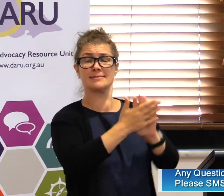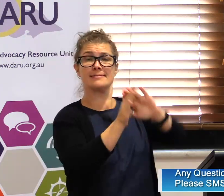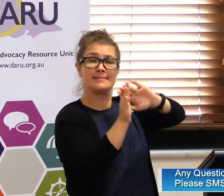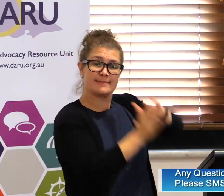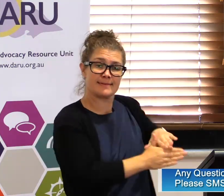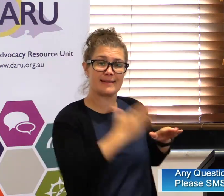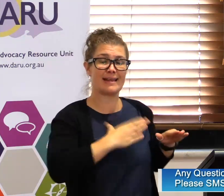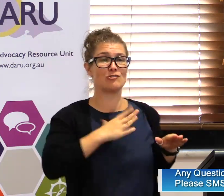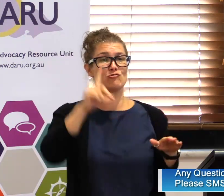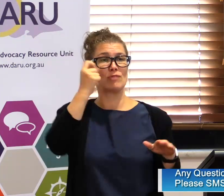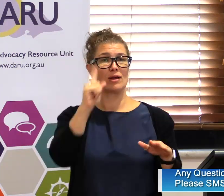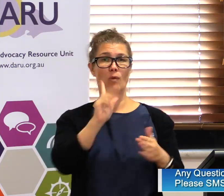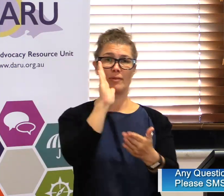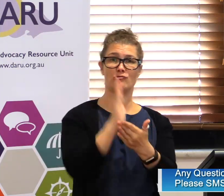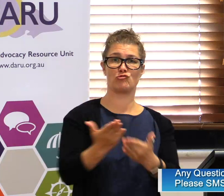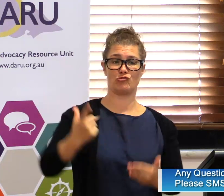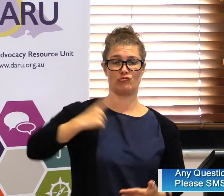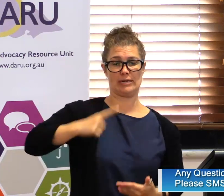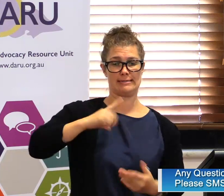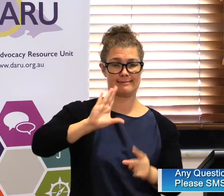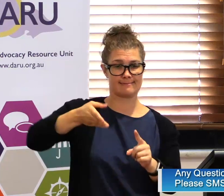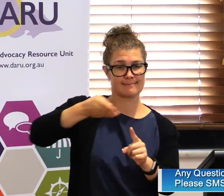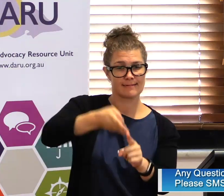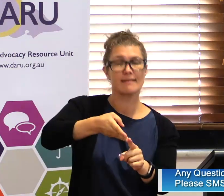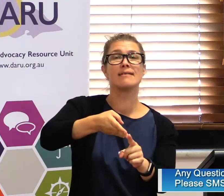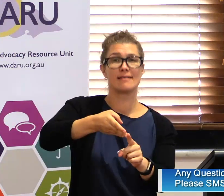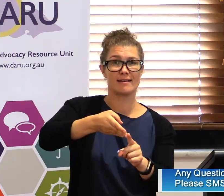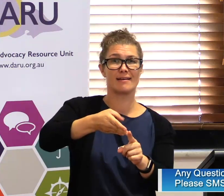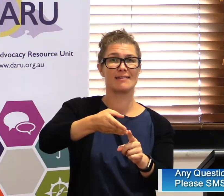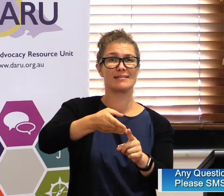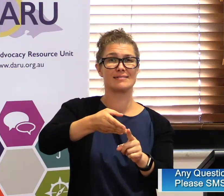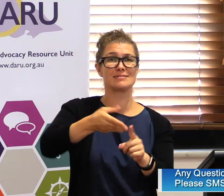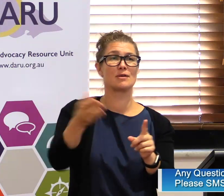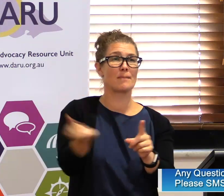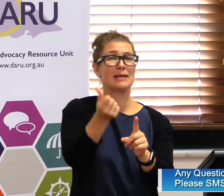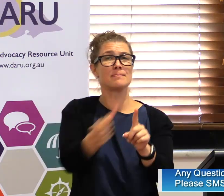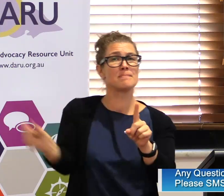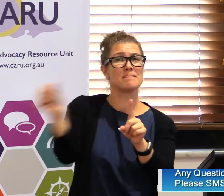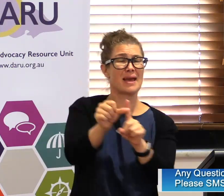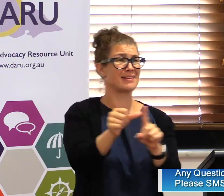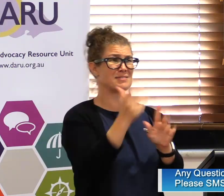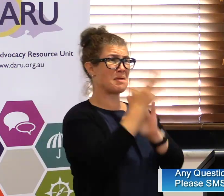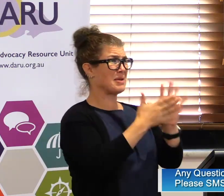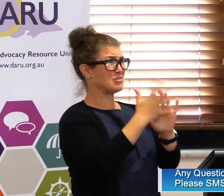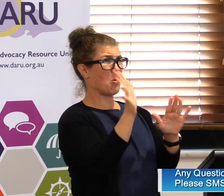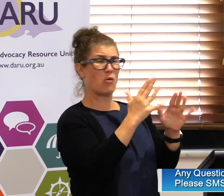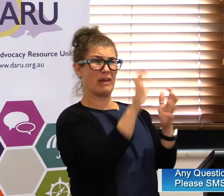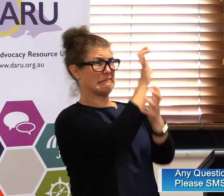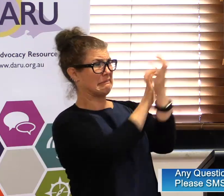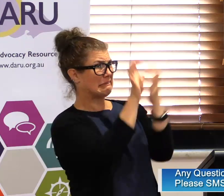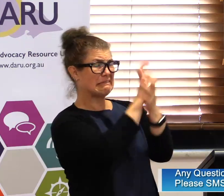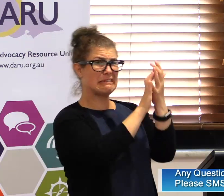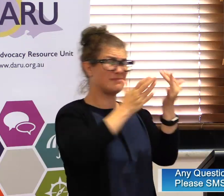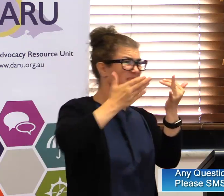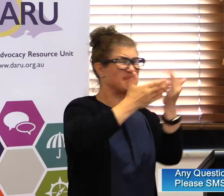providing these systems to support people who need it. So get back to that. Break down some of this unnecessary complexity. We haven't